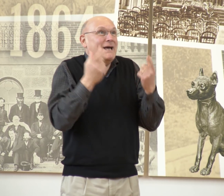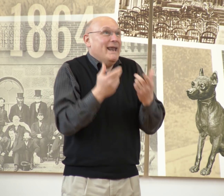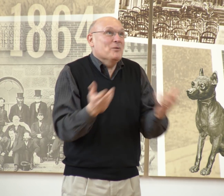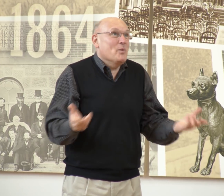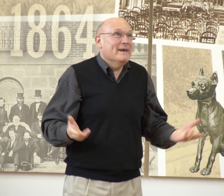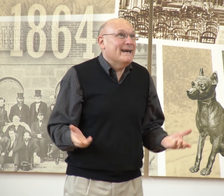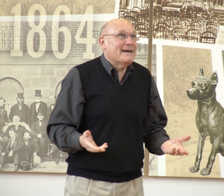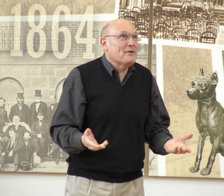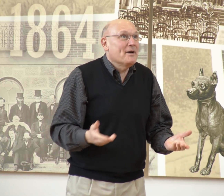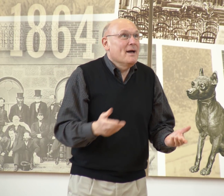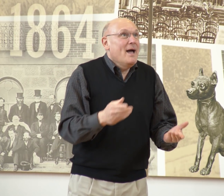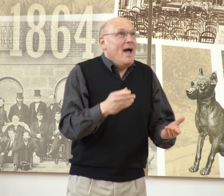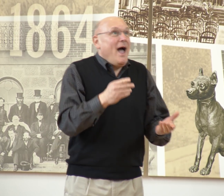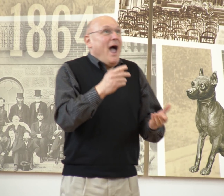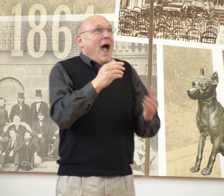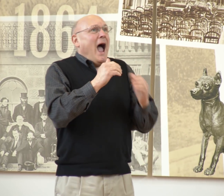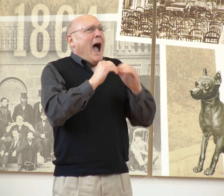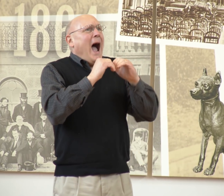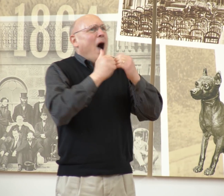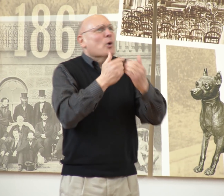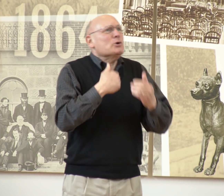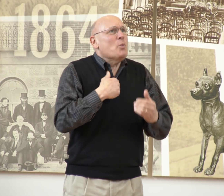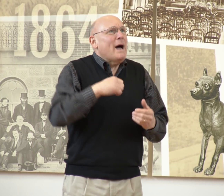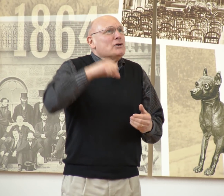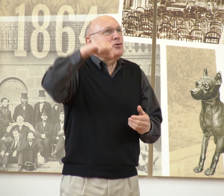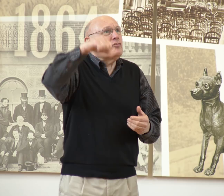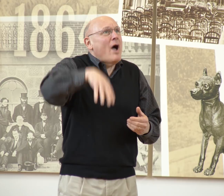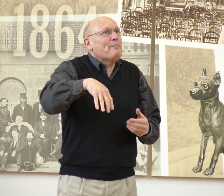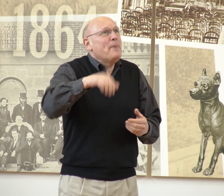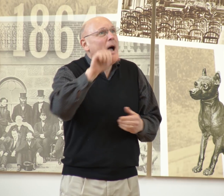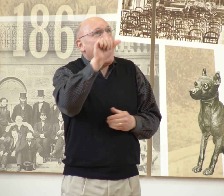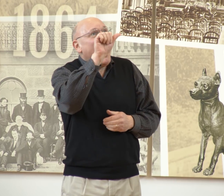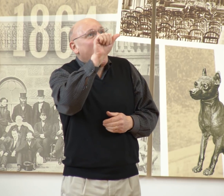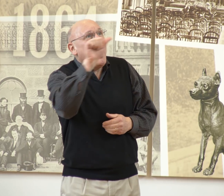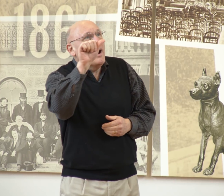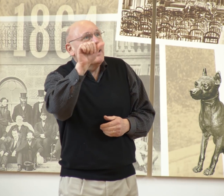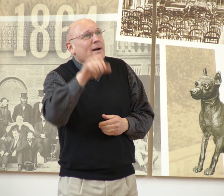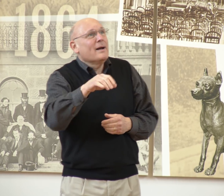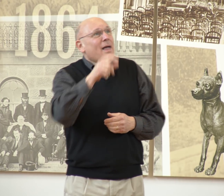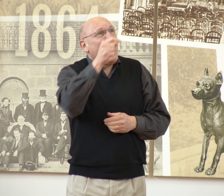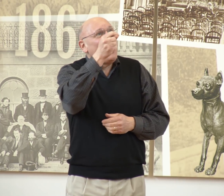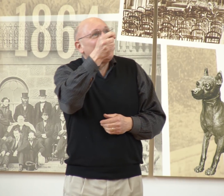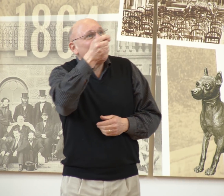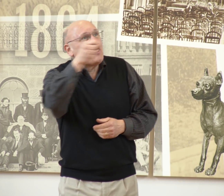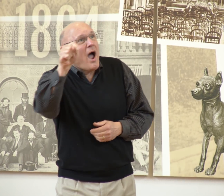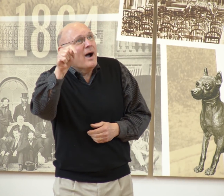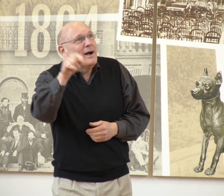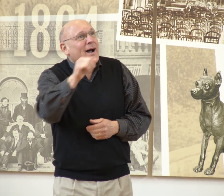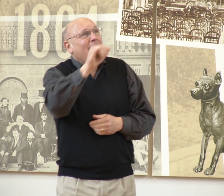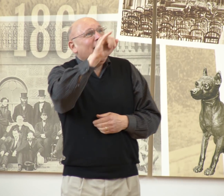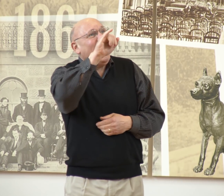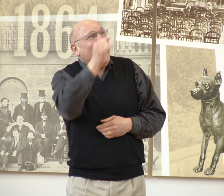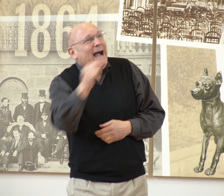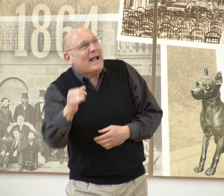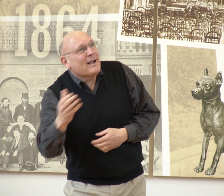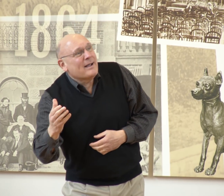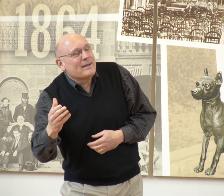I just don't understand anyone here. How do I drop like the A's and the the's and the ing's